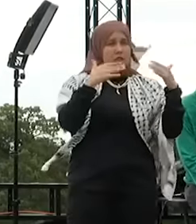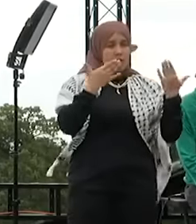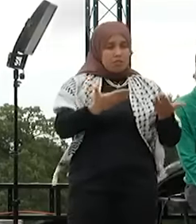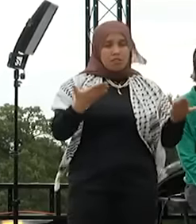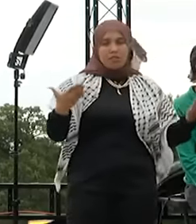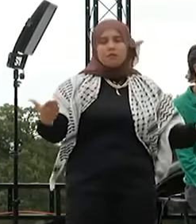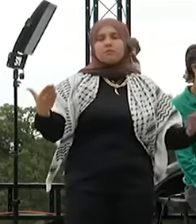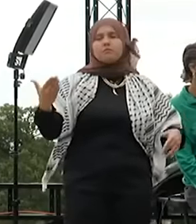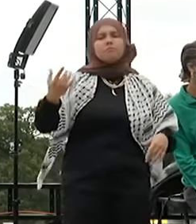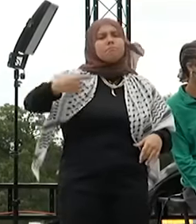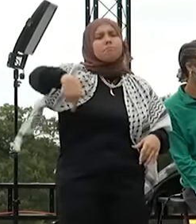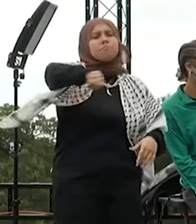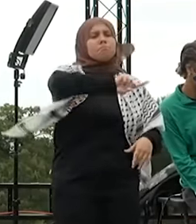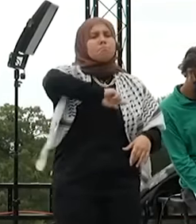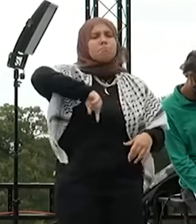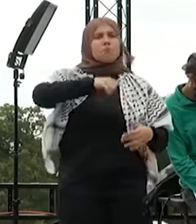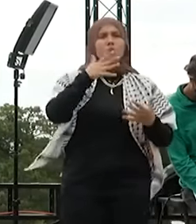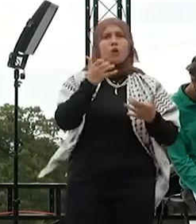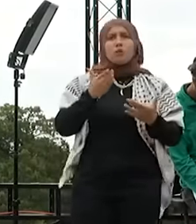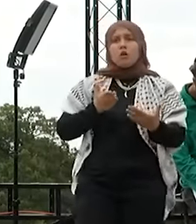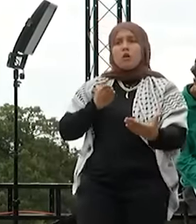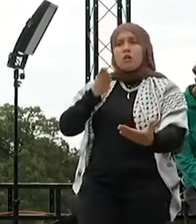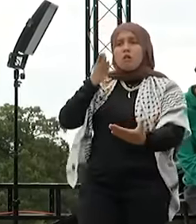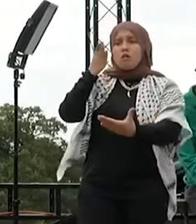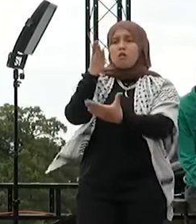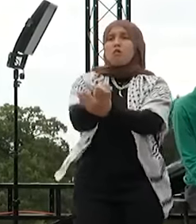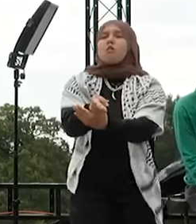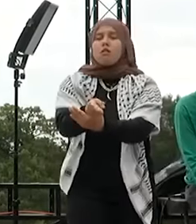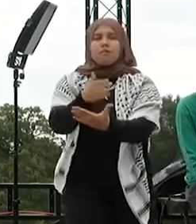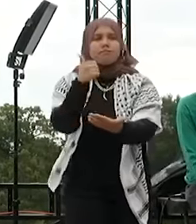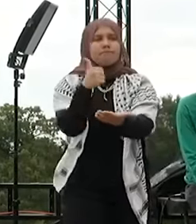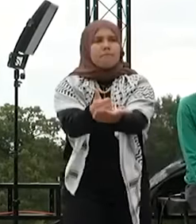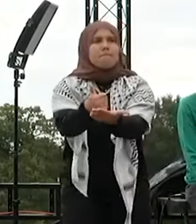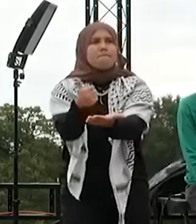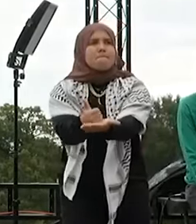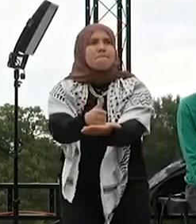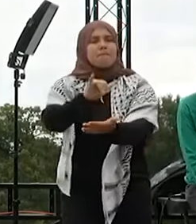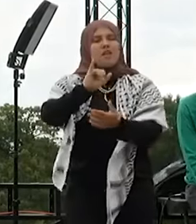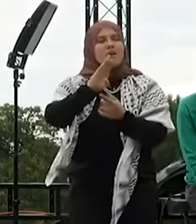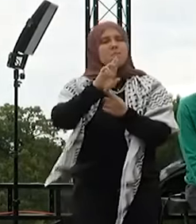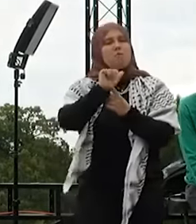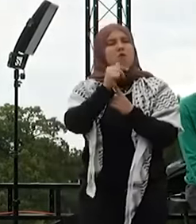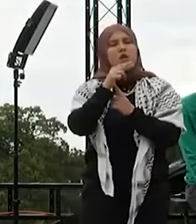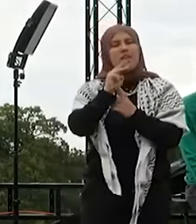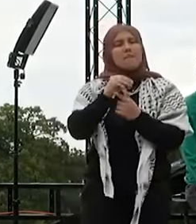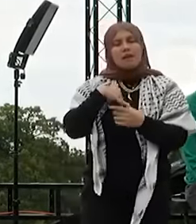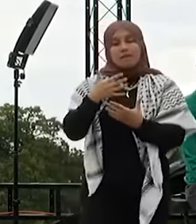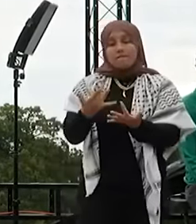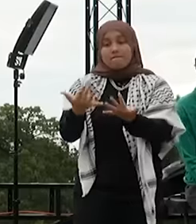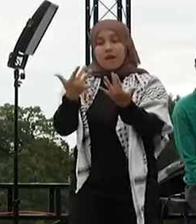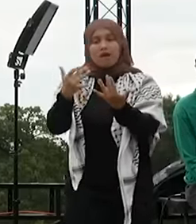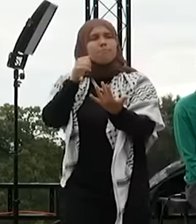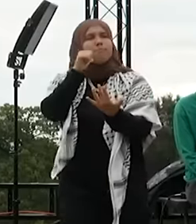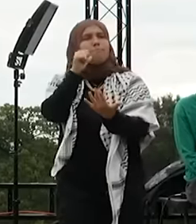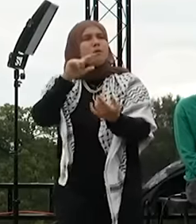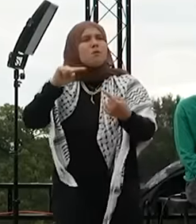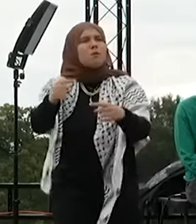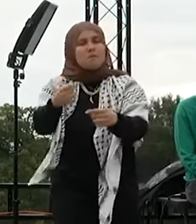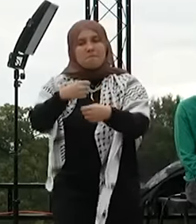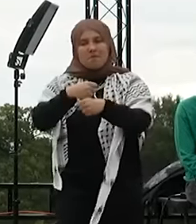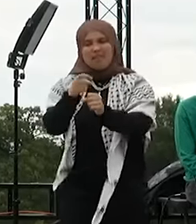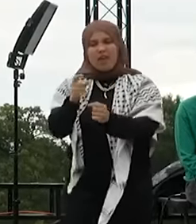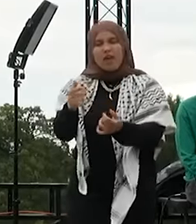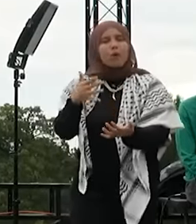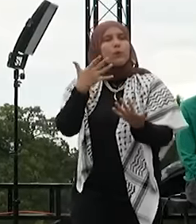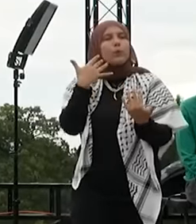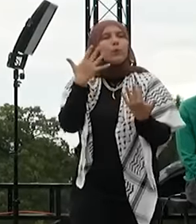that wanted to intervene and intercede on behalf of Ibrahim and cool down the fire. And there's one particular narration that I